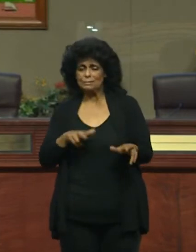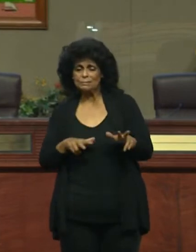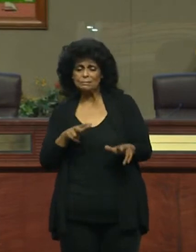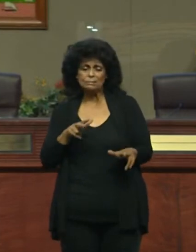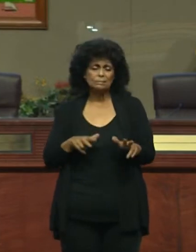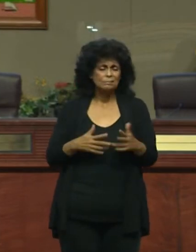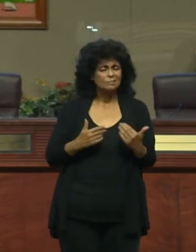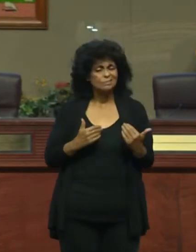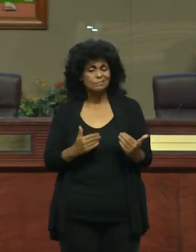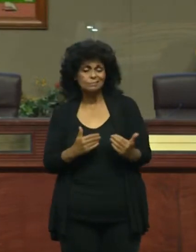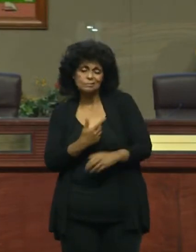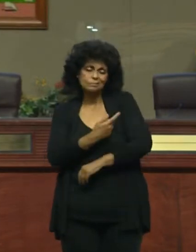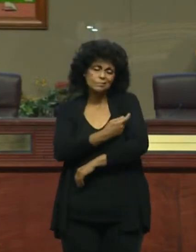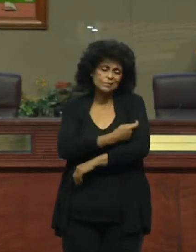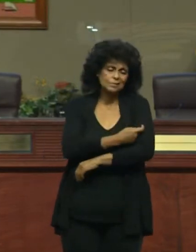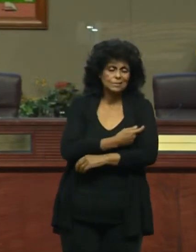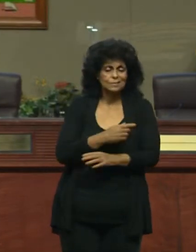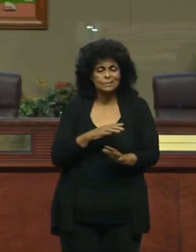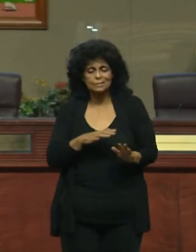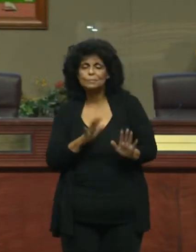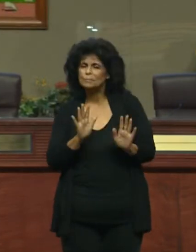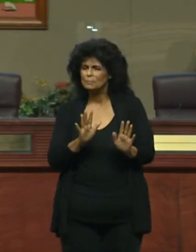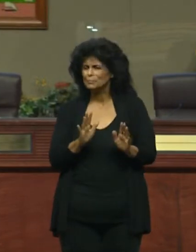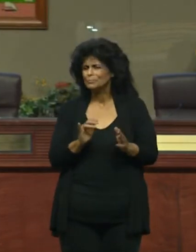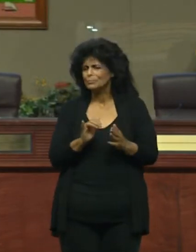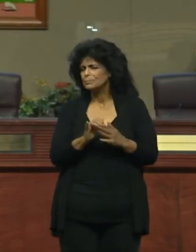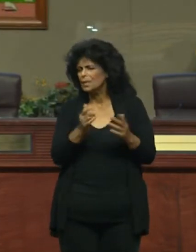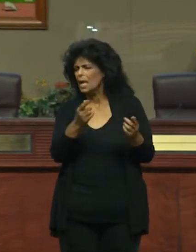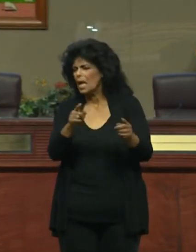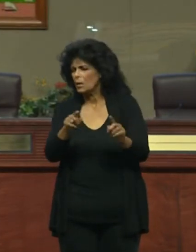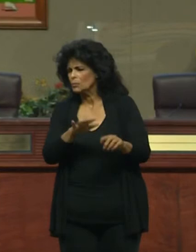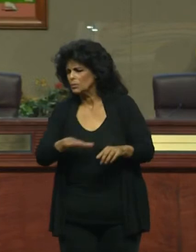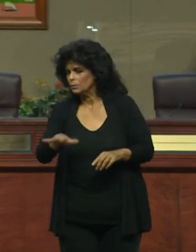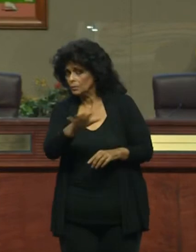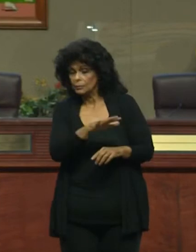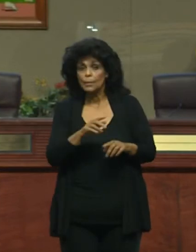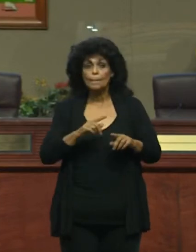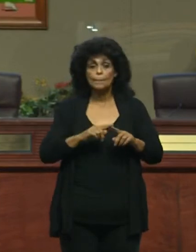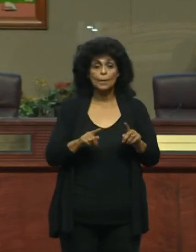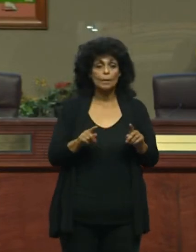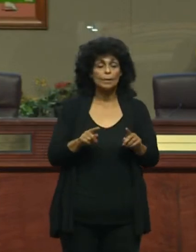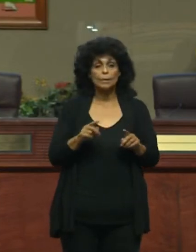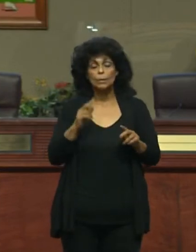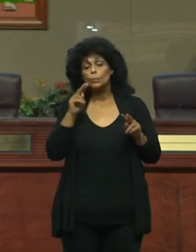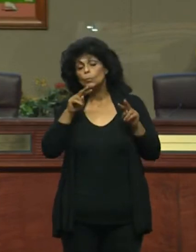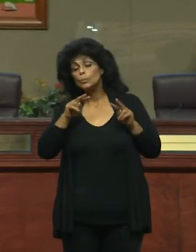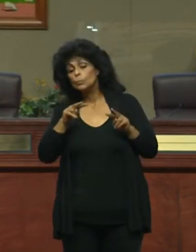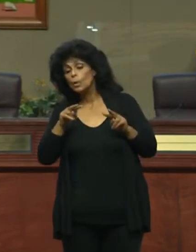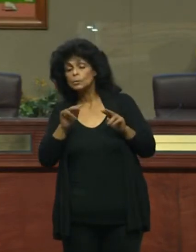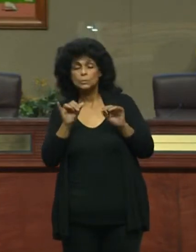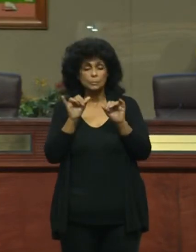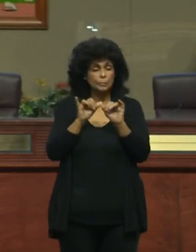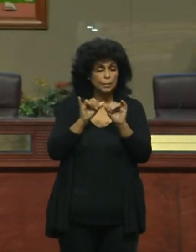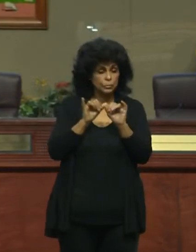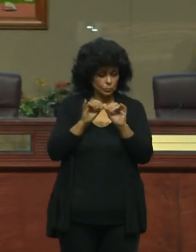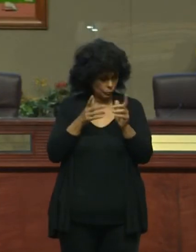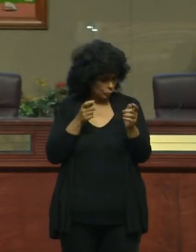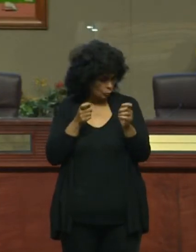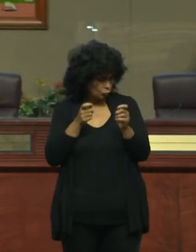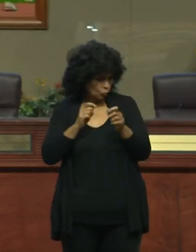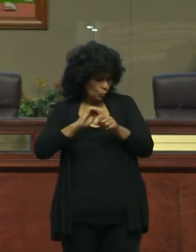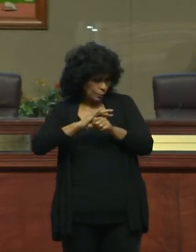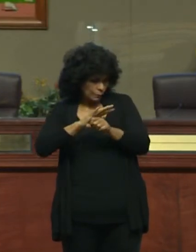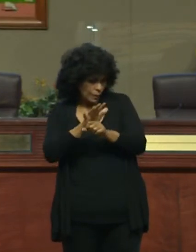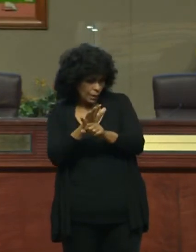it is but one measure that we look at to measure whether or not we are controlling the virus within our community. We look at the